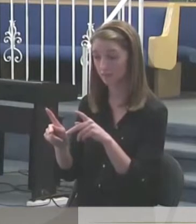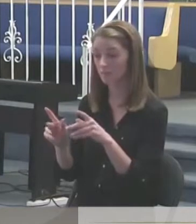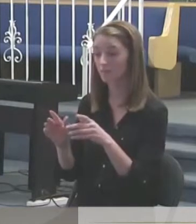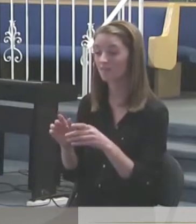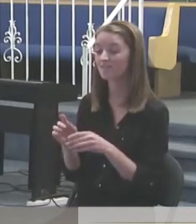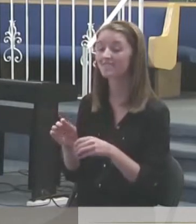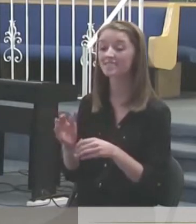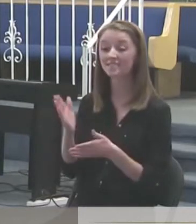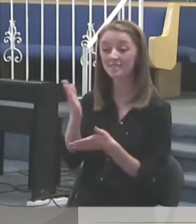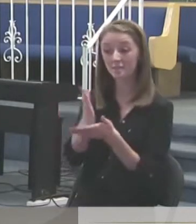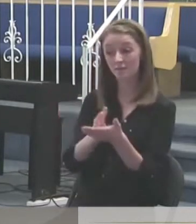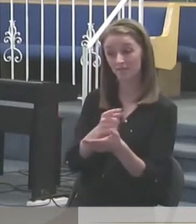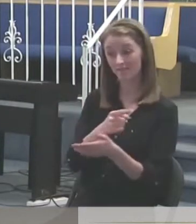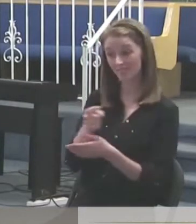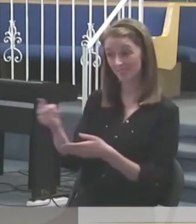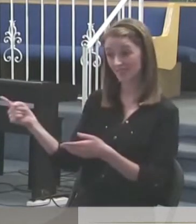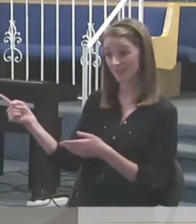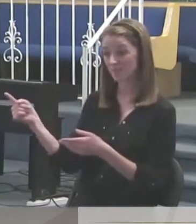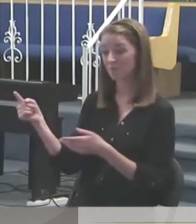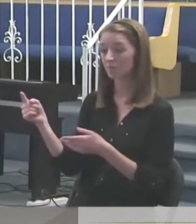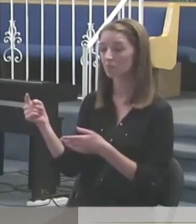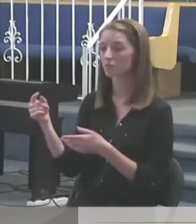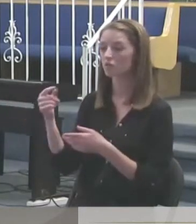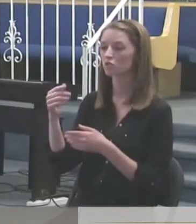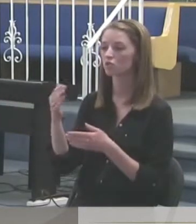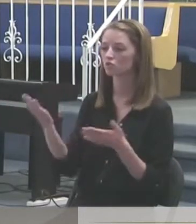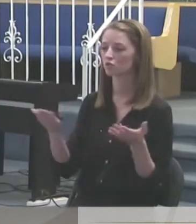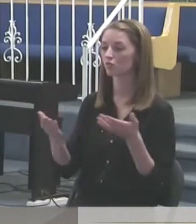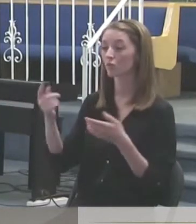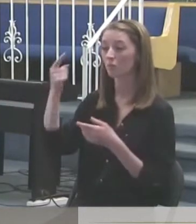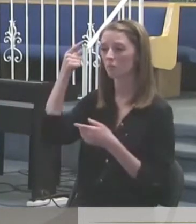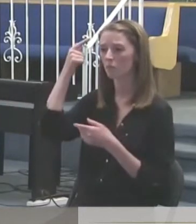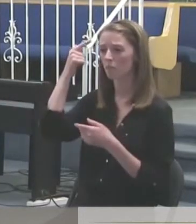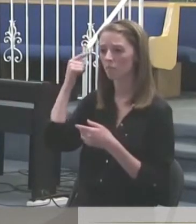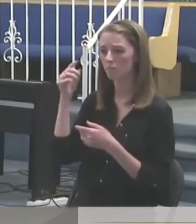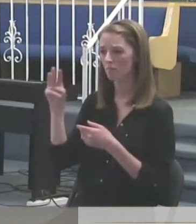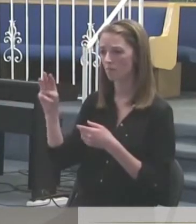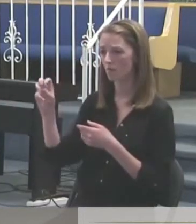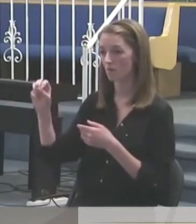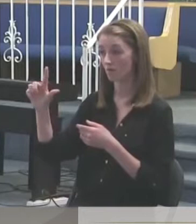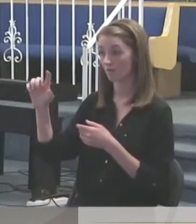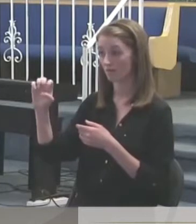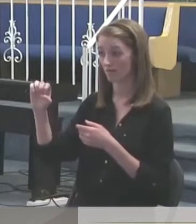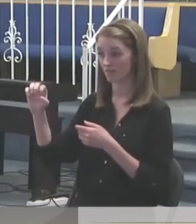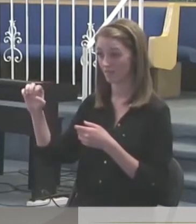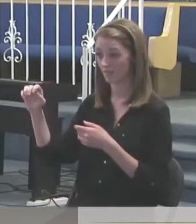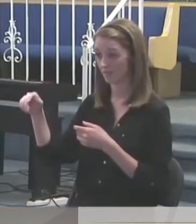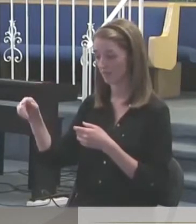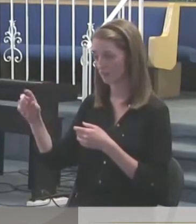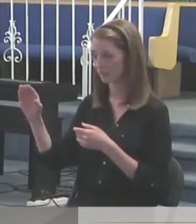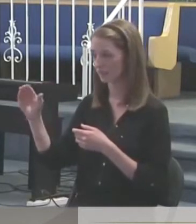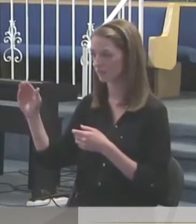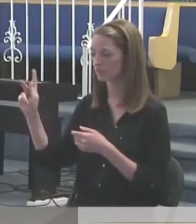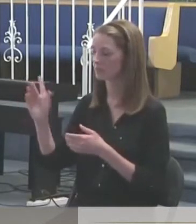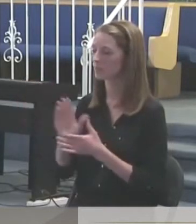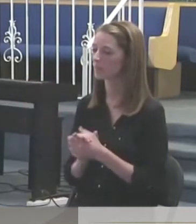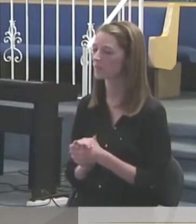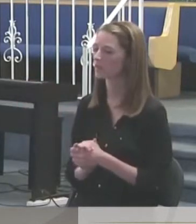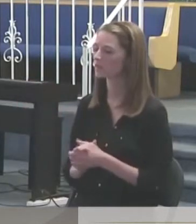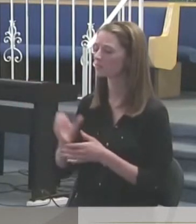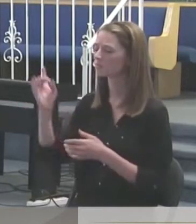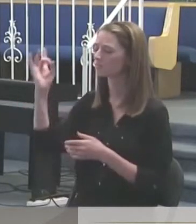some of them were serving Molech. And that's what Malcolm is Molech. And this was a very